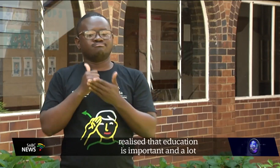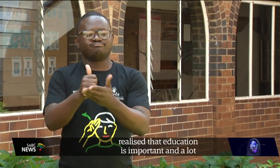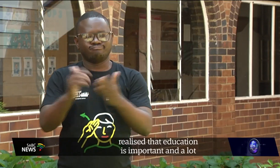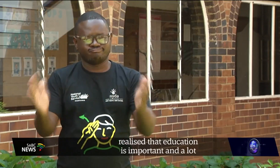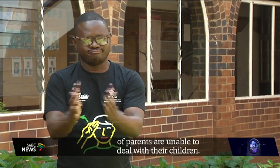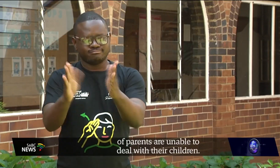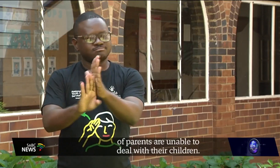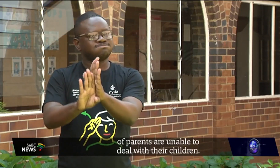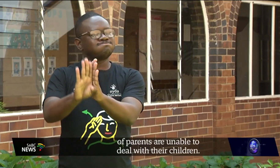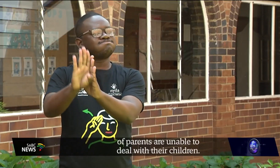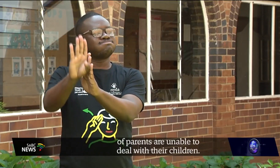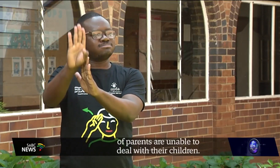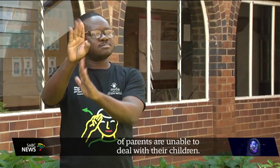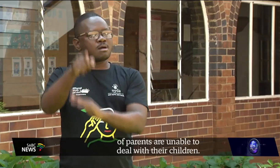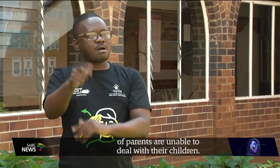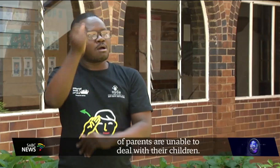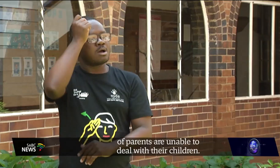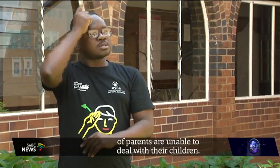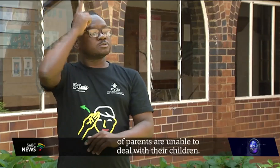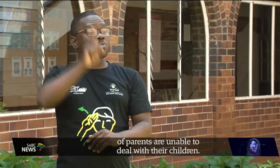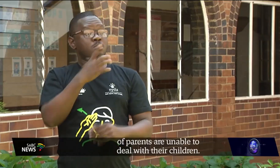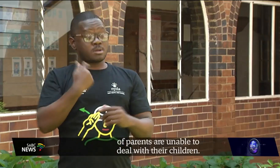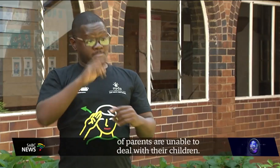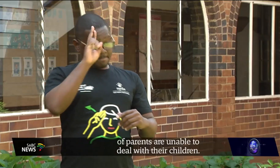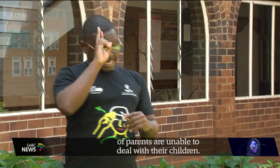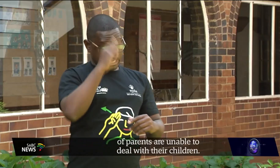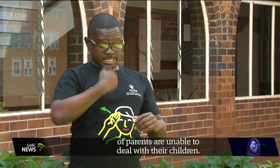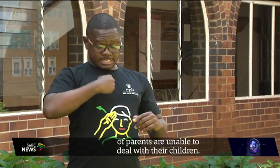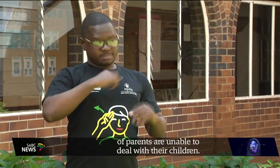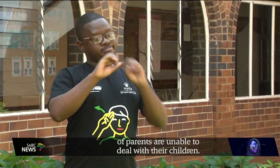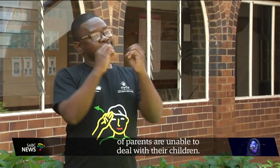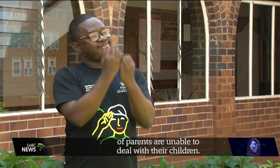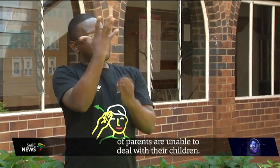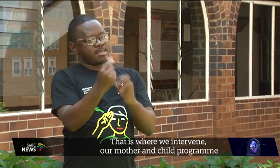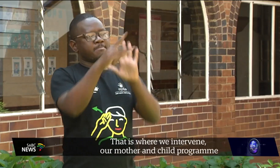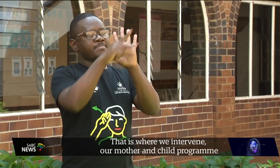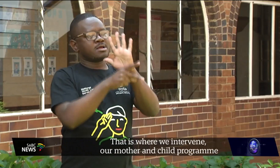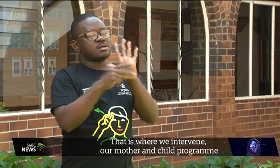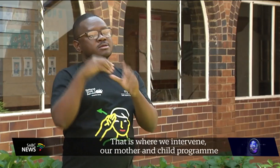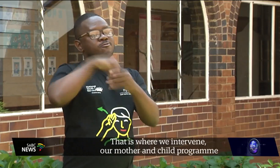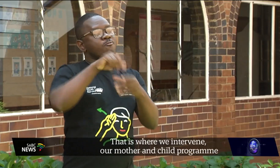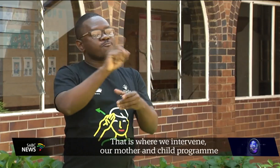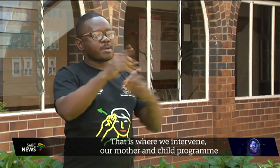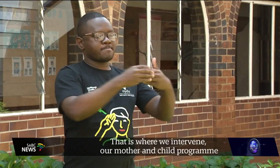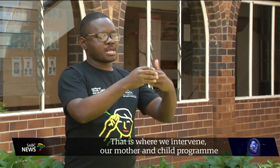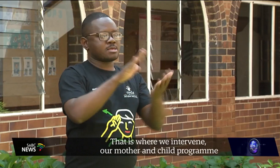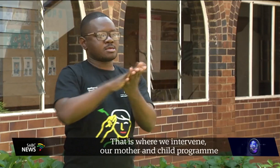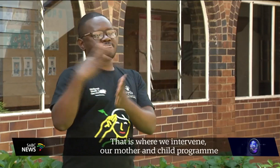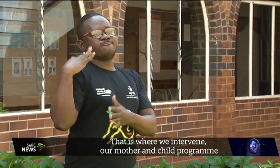bantši a ba kgone gore ba itse go handle bana ba bona. So that's where we get in